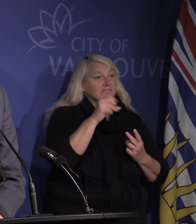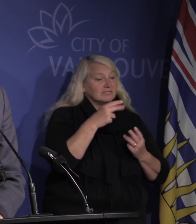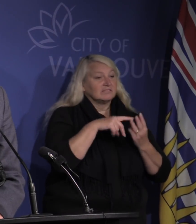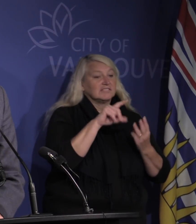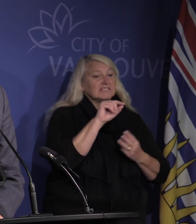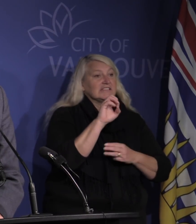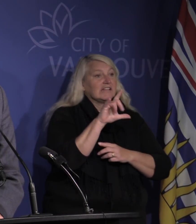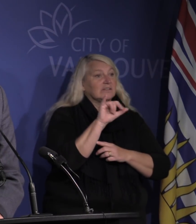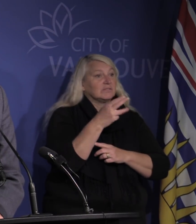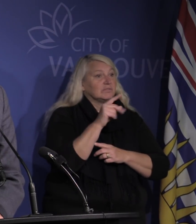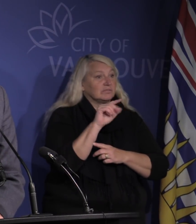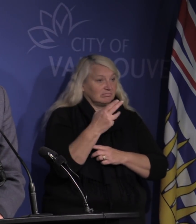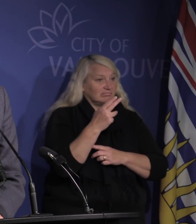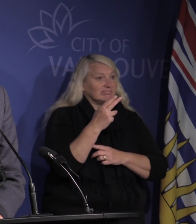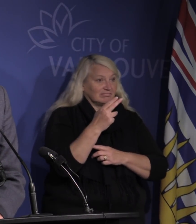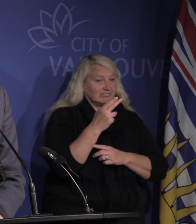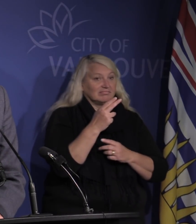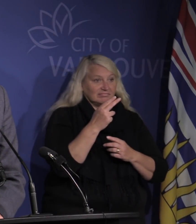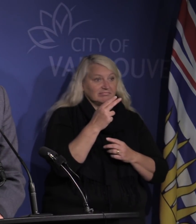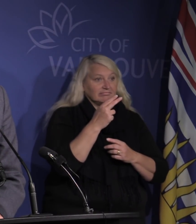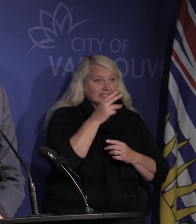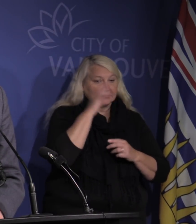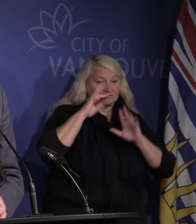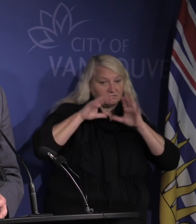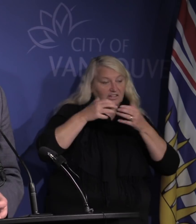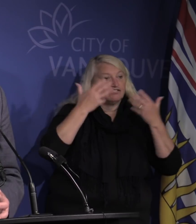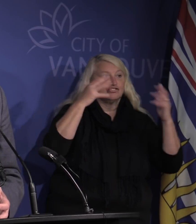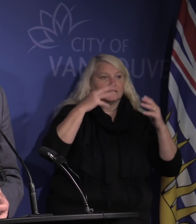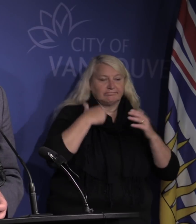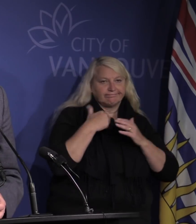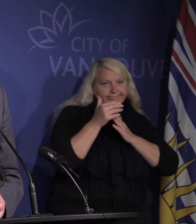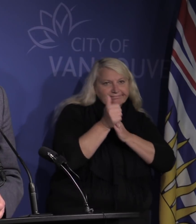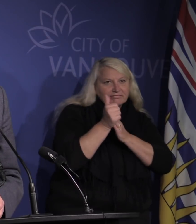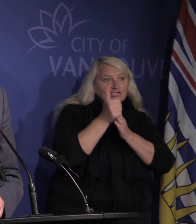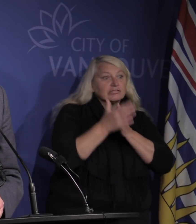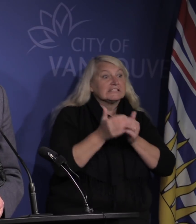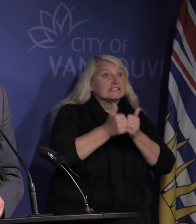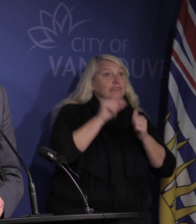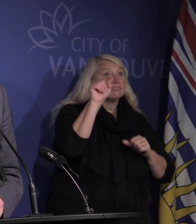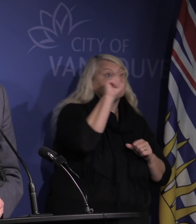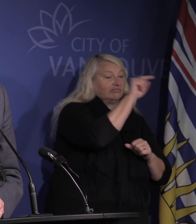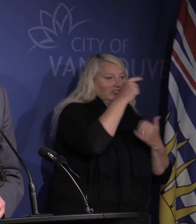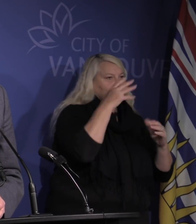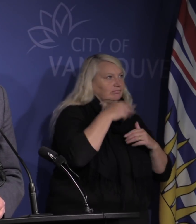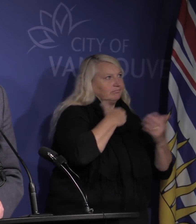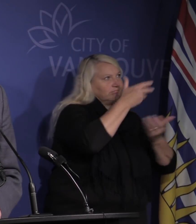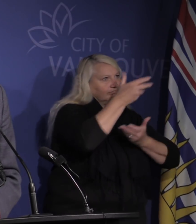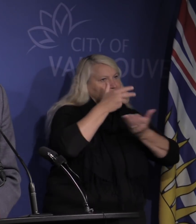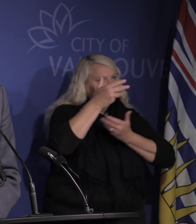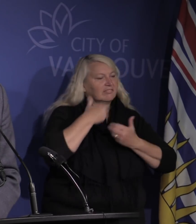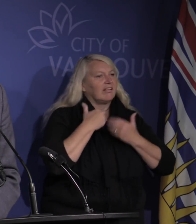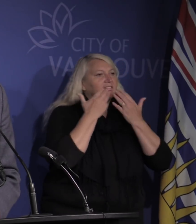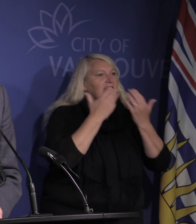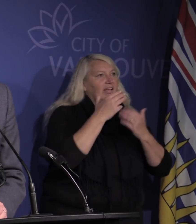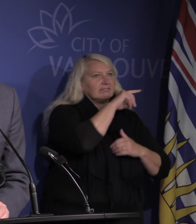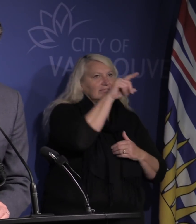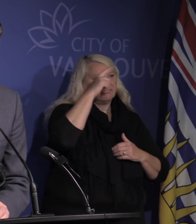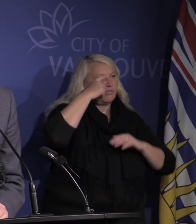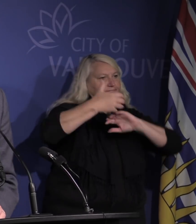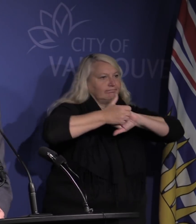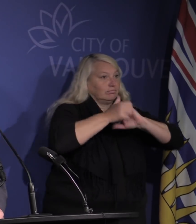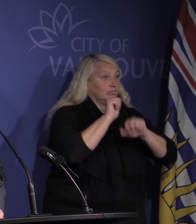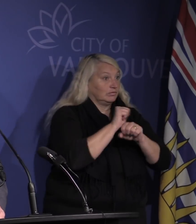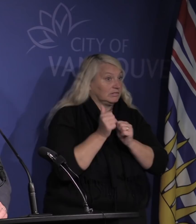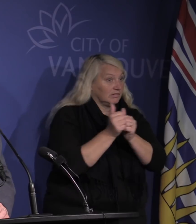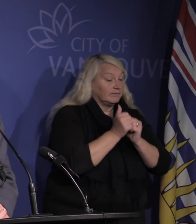Tsleil-Waututh nations, and I've been in constant contact with the leaders of those nations and thank them for their working together. So today we're